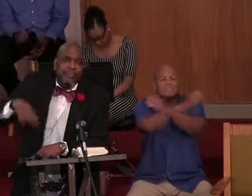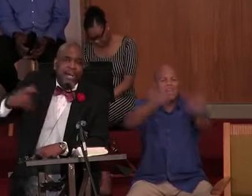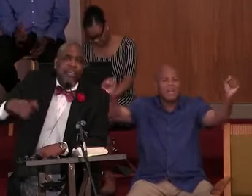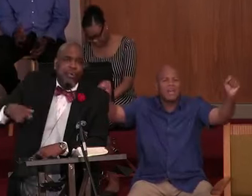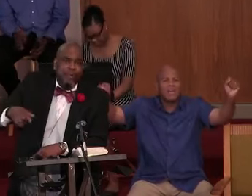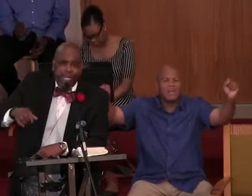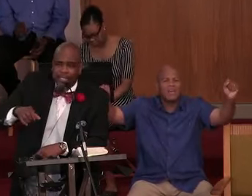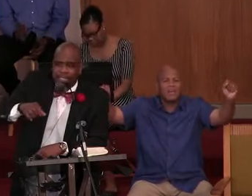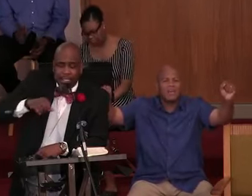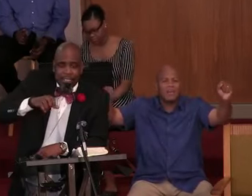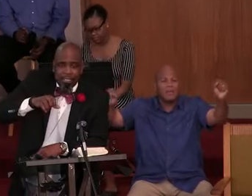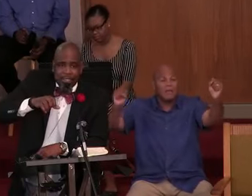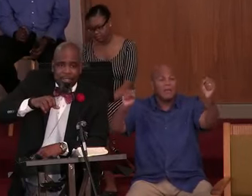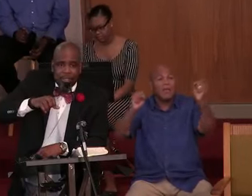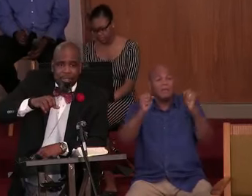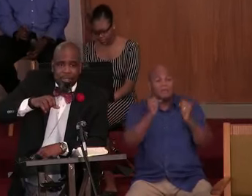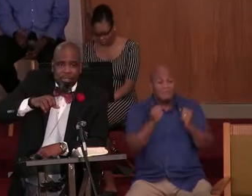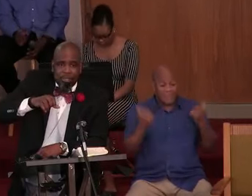Now the follow-up is,